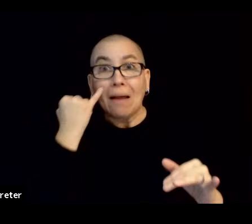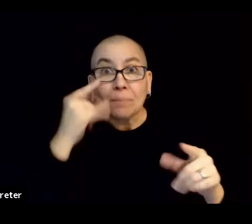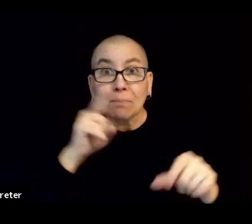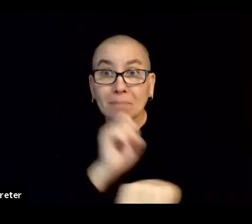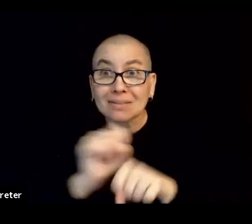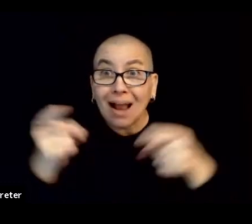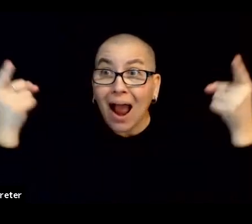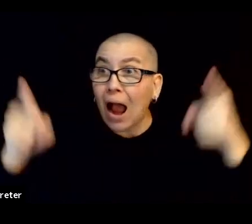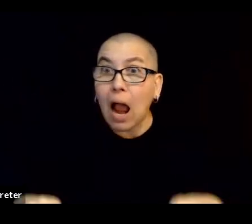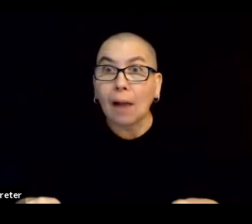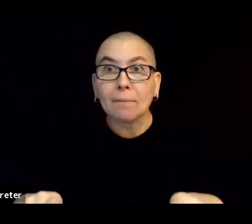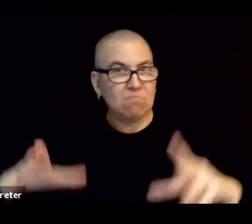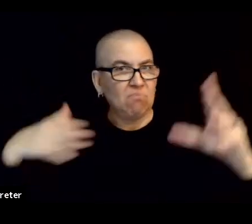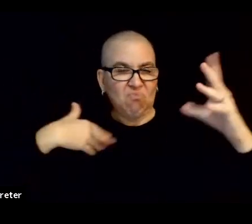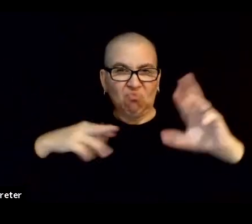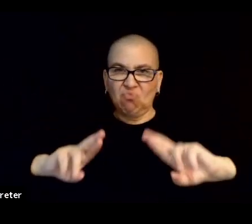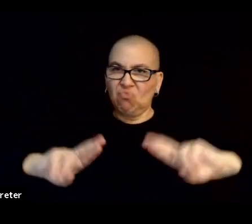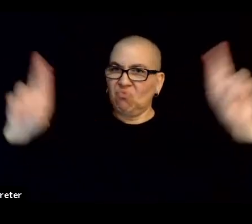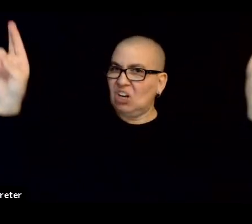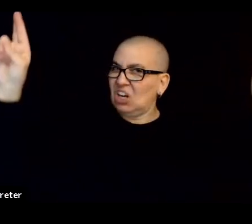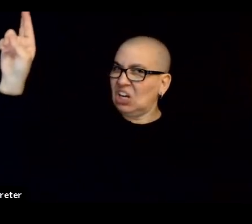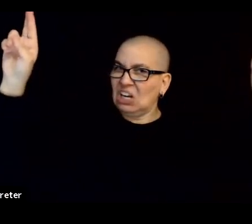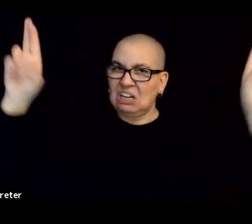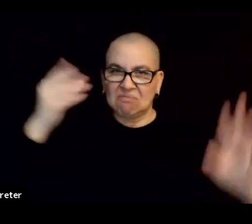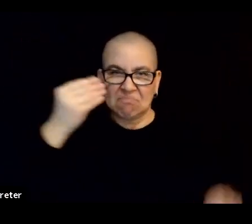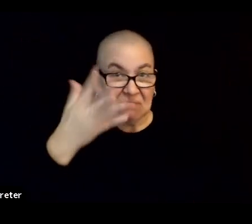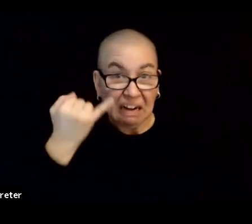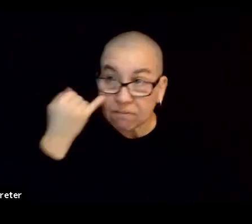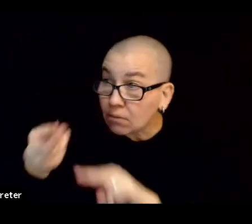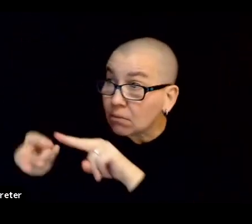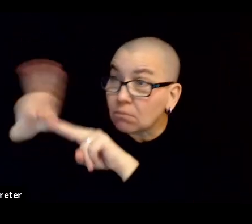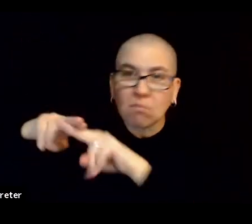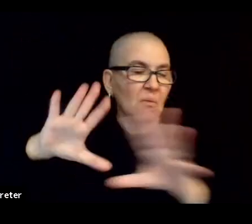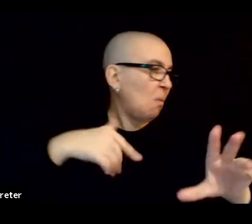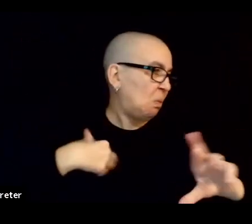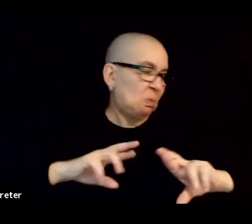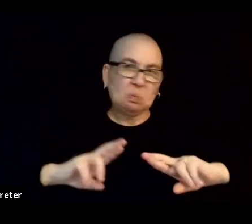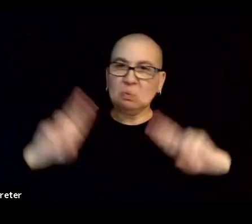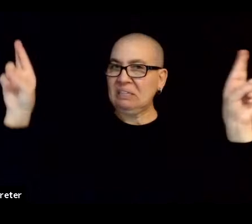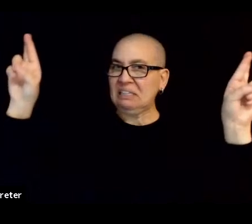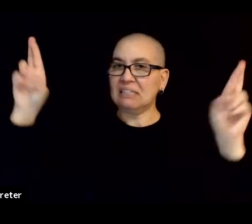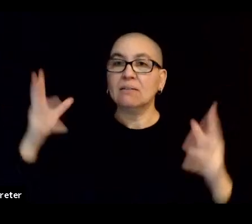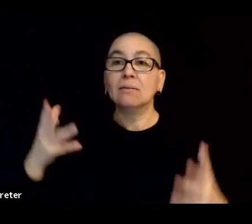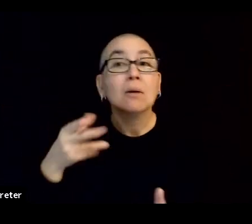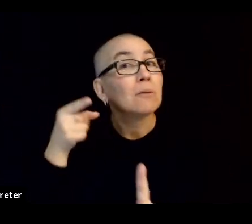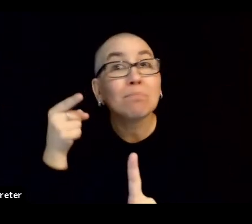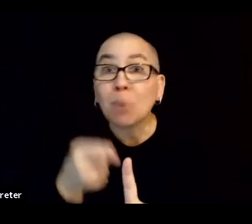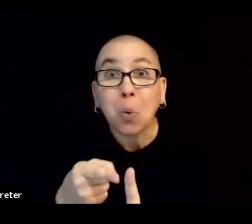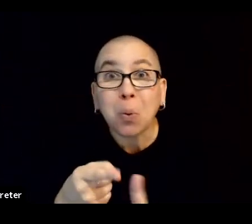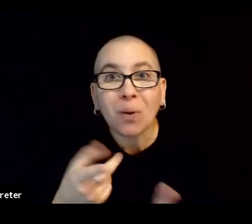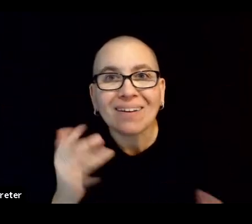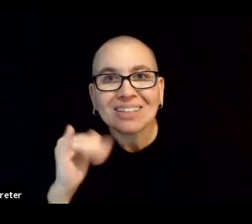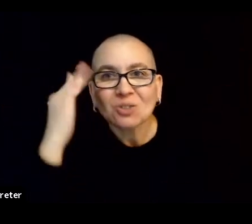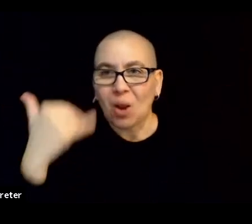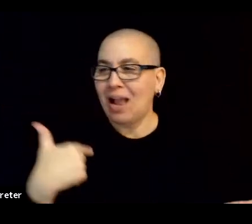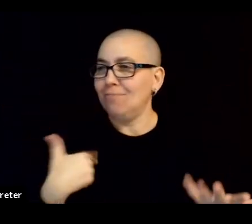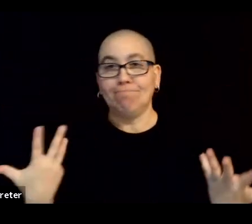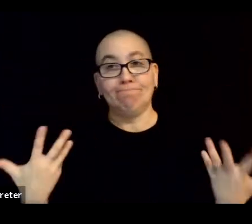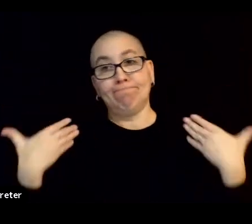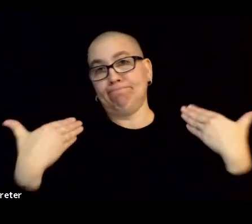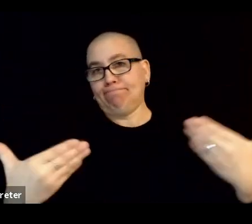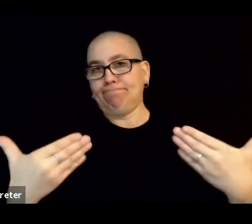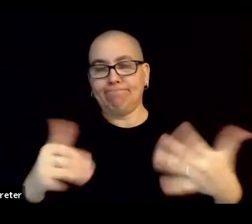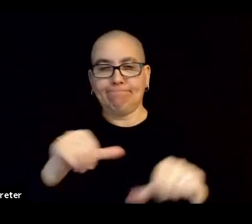state, they flow right into arms as quickly as possible. And that's what this announcement is meant to do. And then finally,